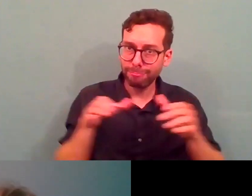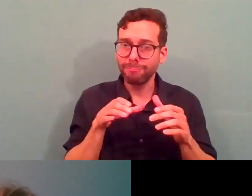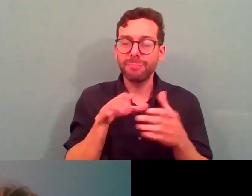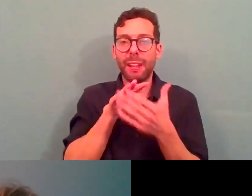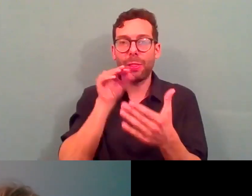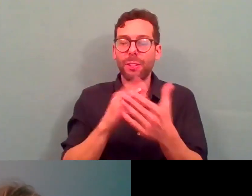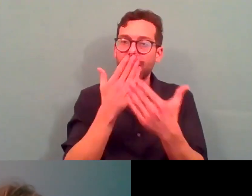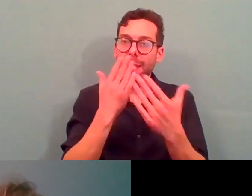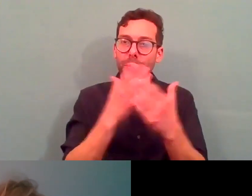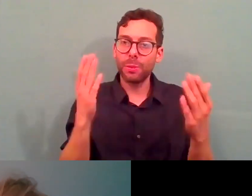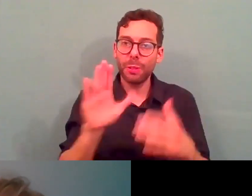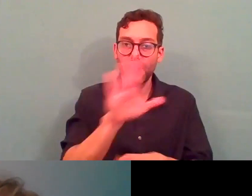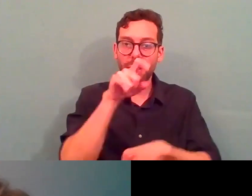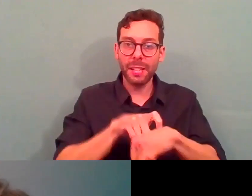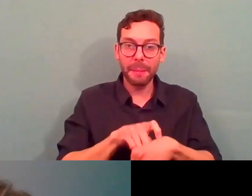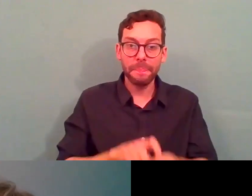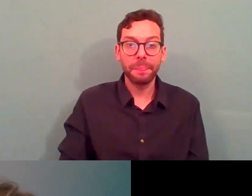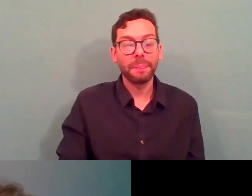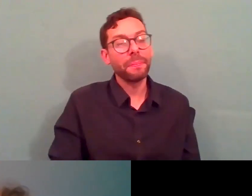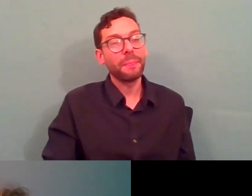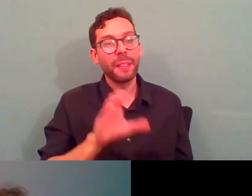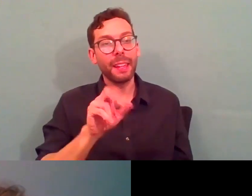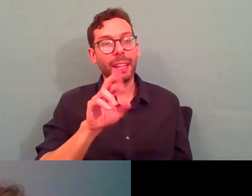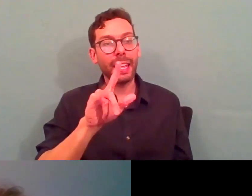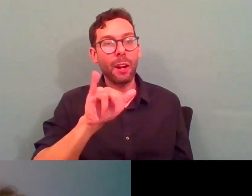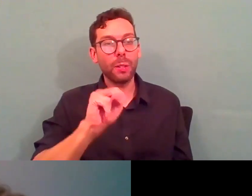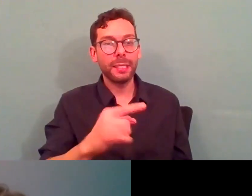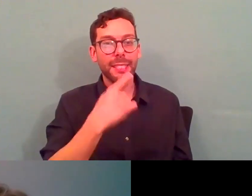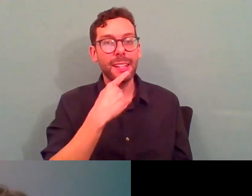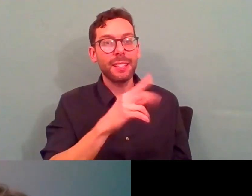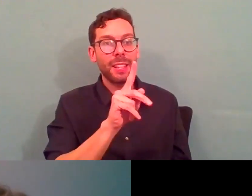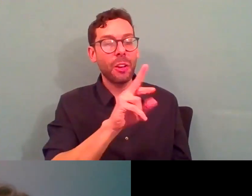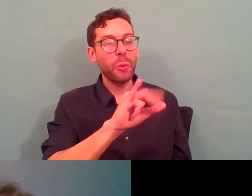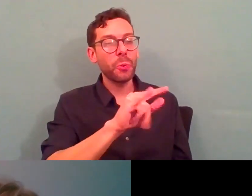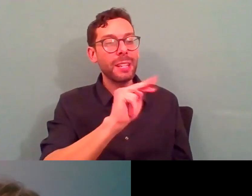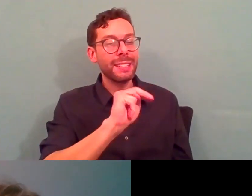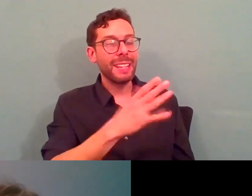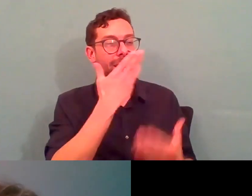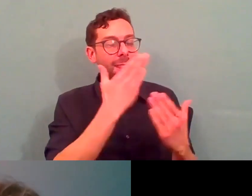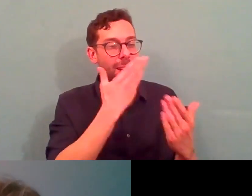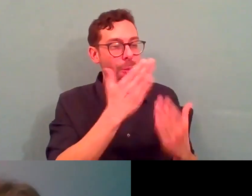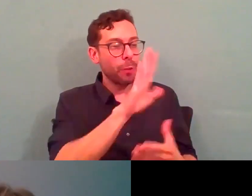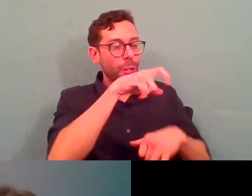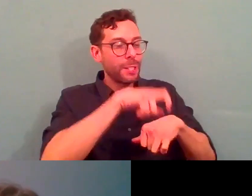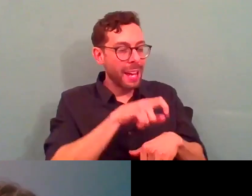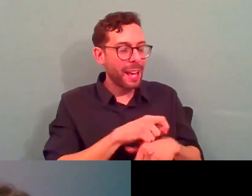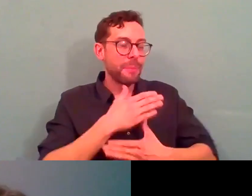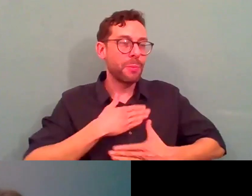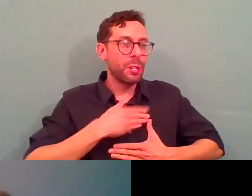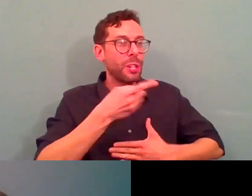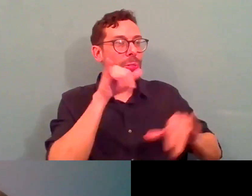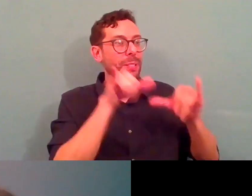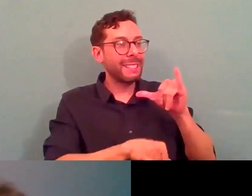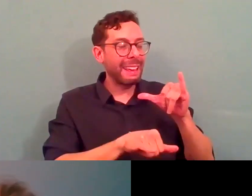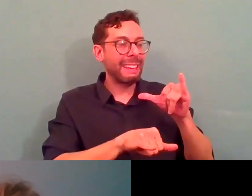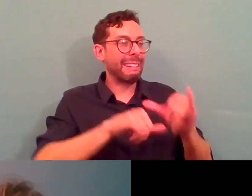time. Kristin, thank you so much. And we just so appreciate your staying late, because we know it's